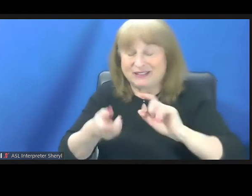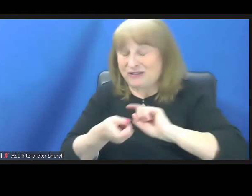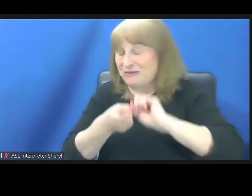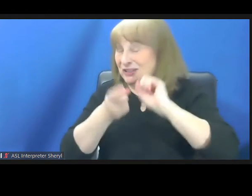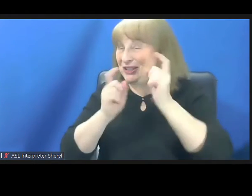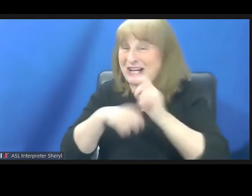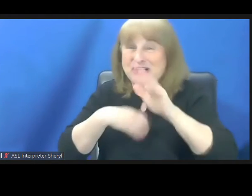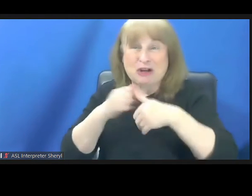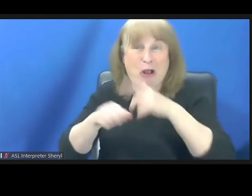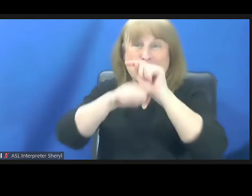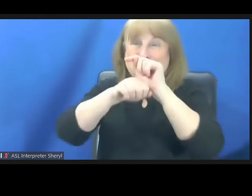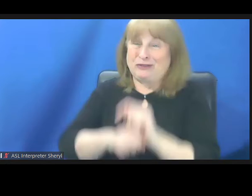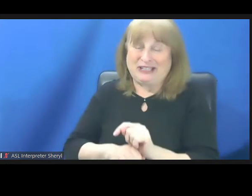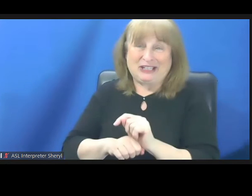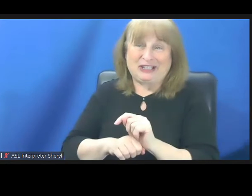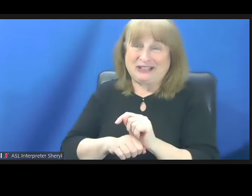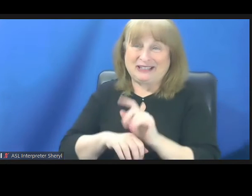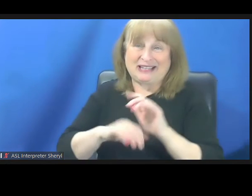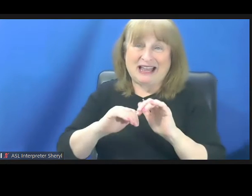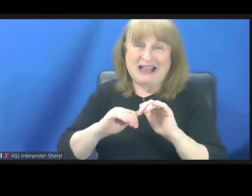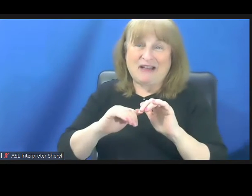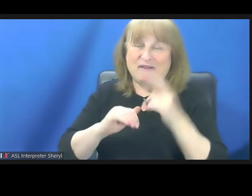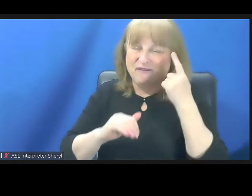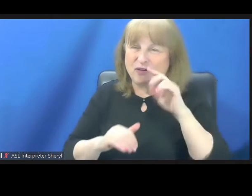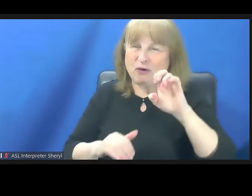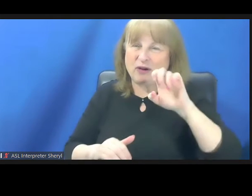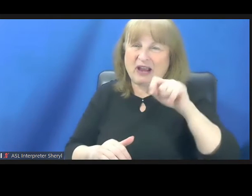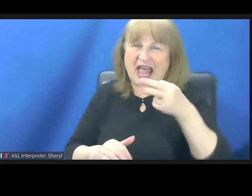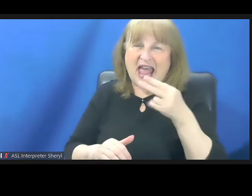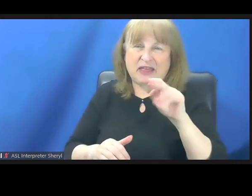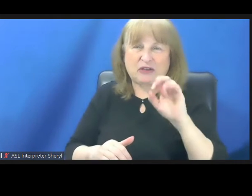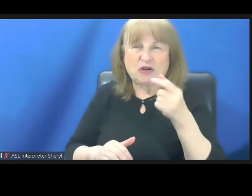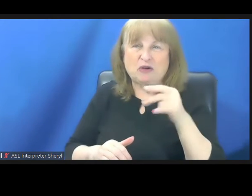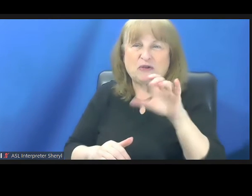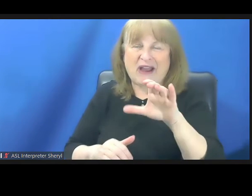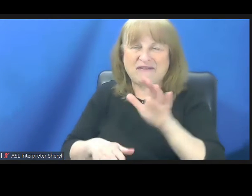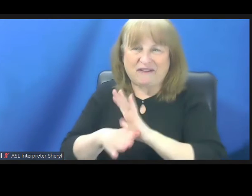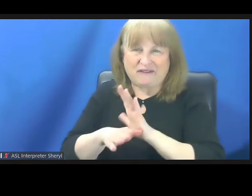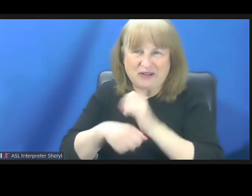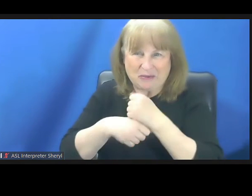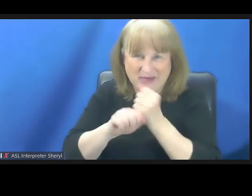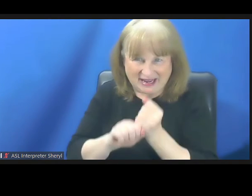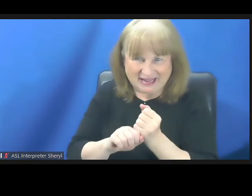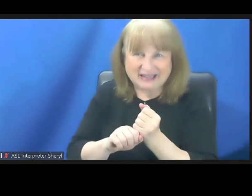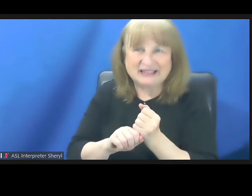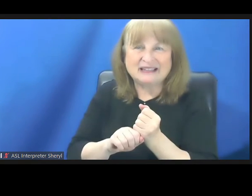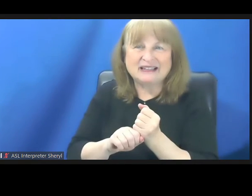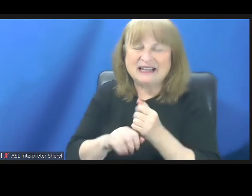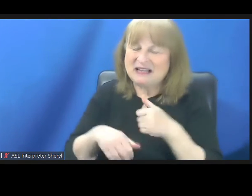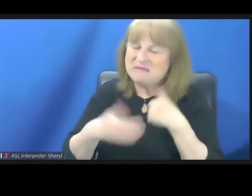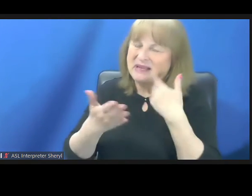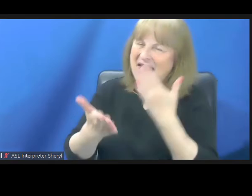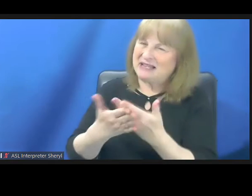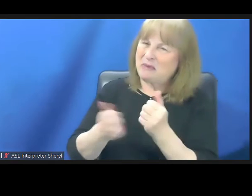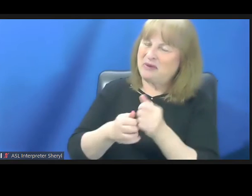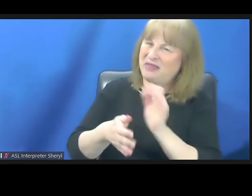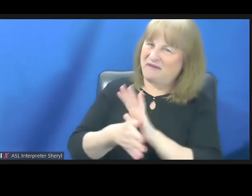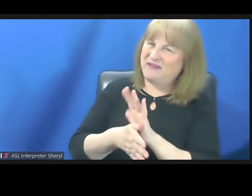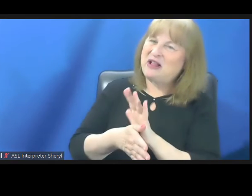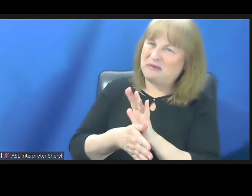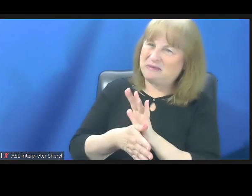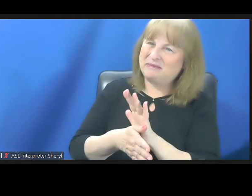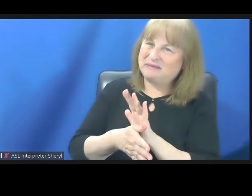all traditions of ethnographic filmmaking, and still ending up with a film that